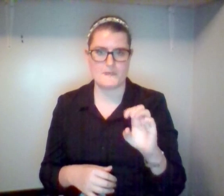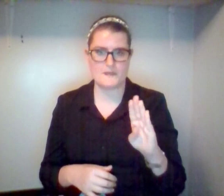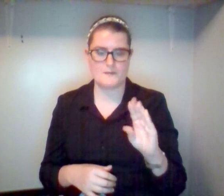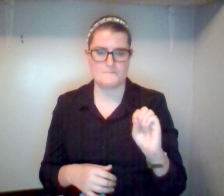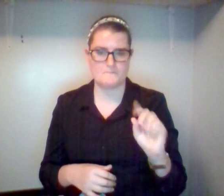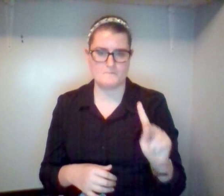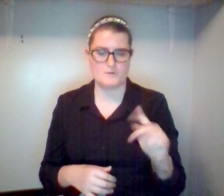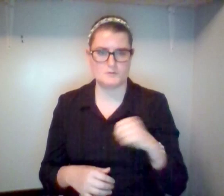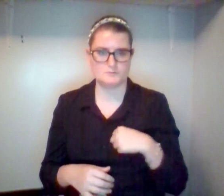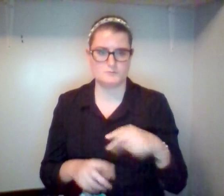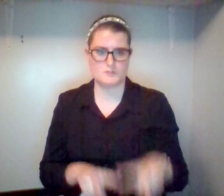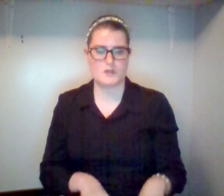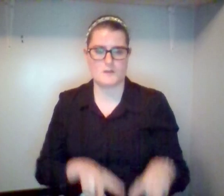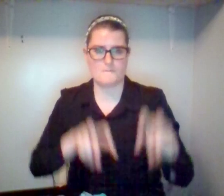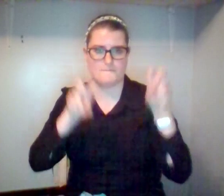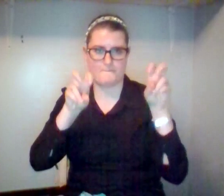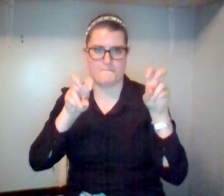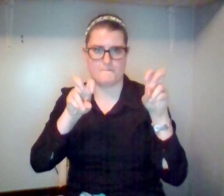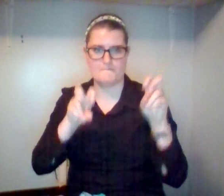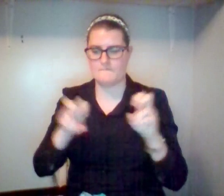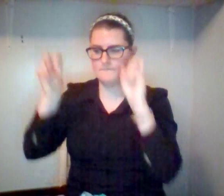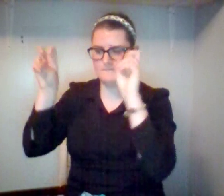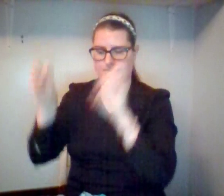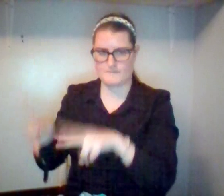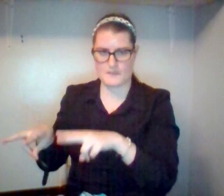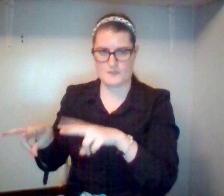desiringgod.org. Click on the tab that says Books and then scan for the title,